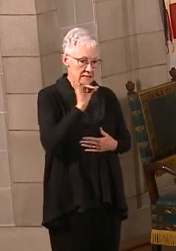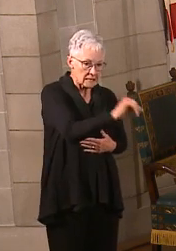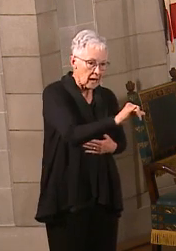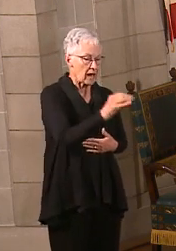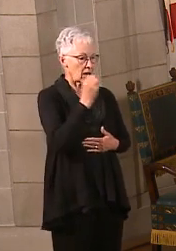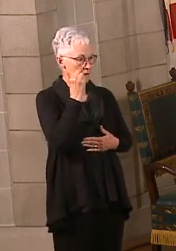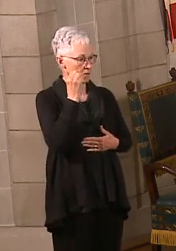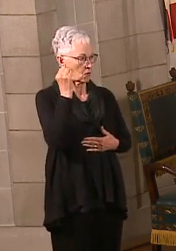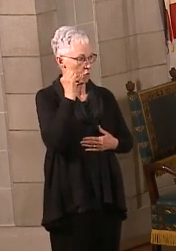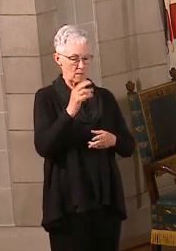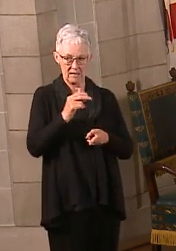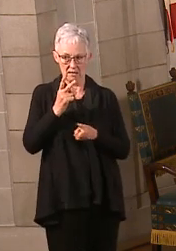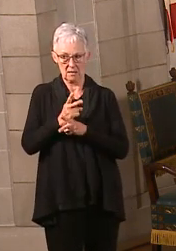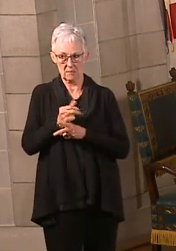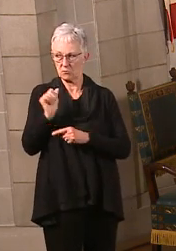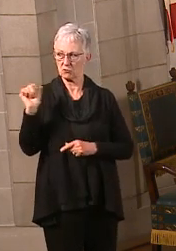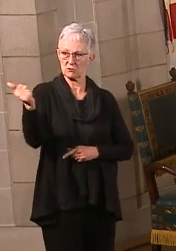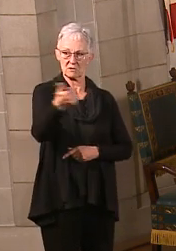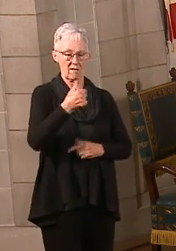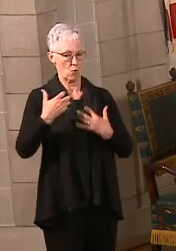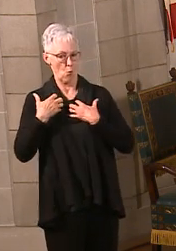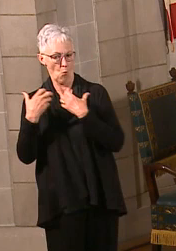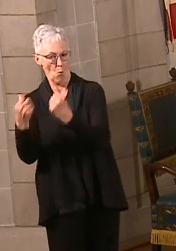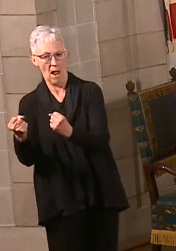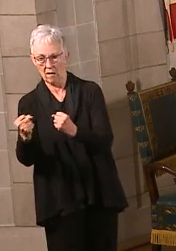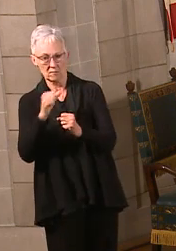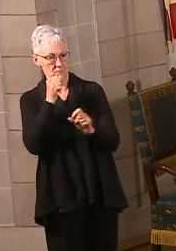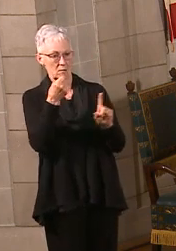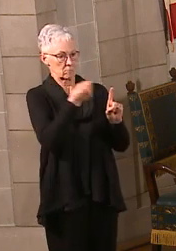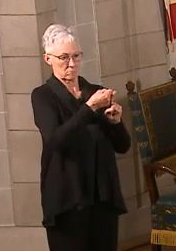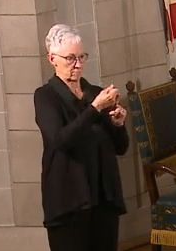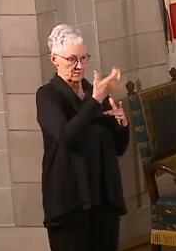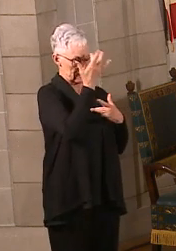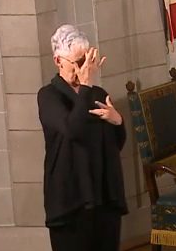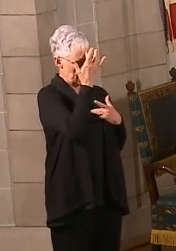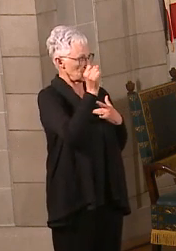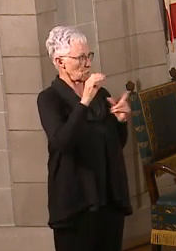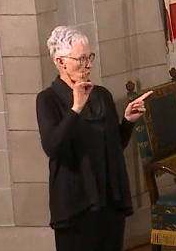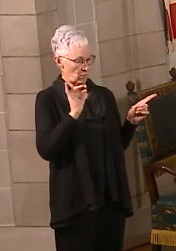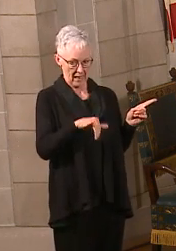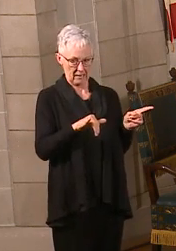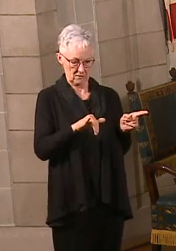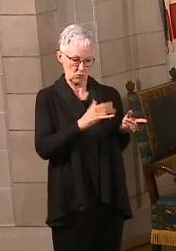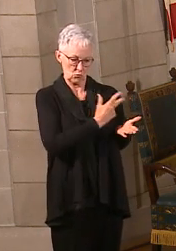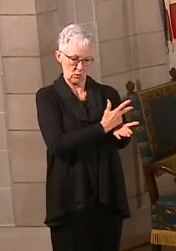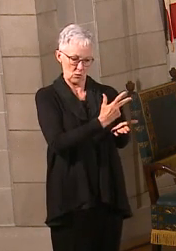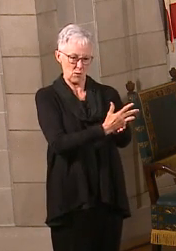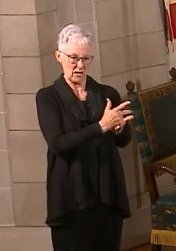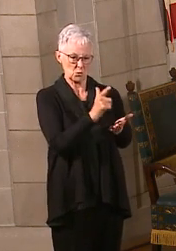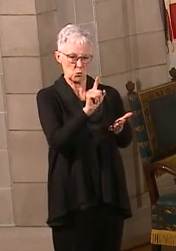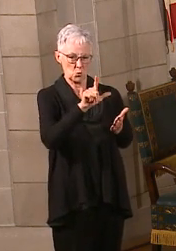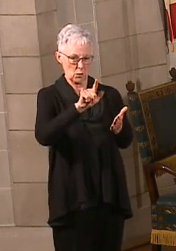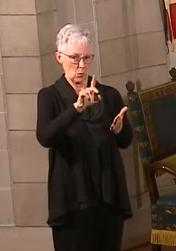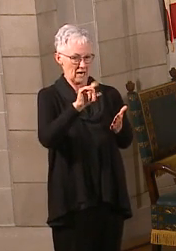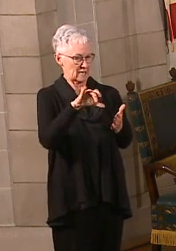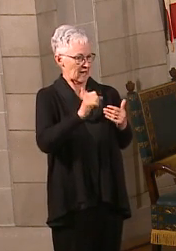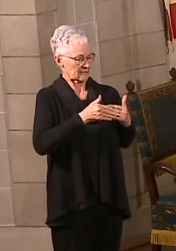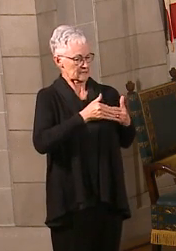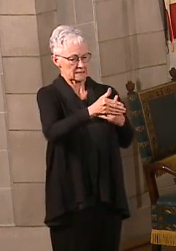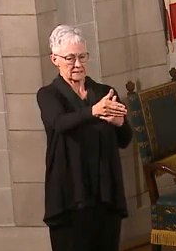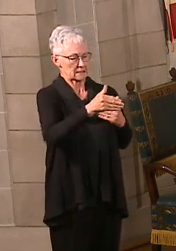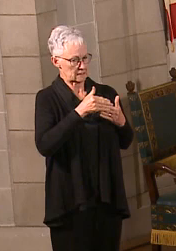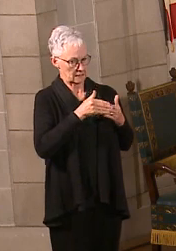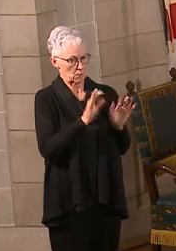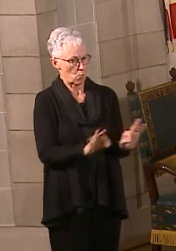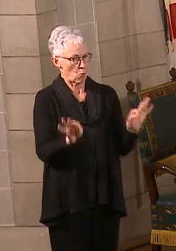we are officially proclaimed that we're focusing on this for the next 3 weeks, the next 21 days through the month of April. And as part of our